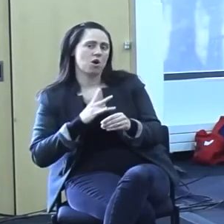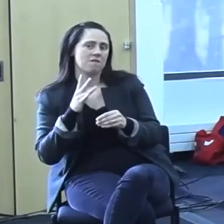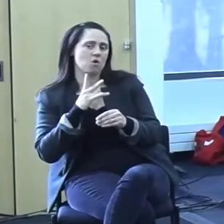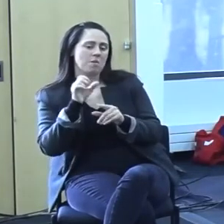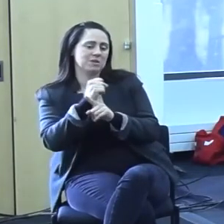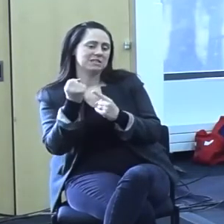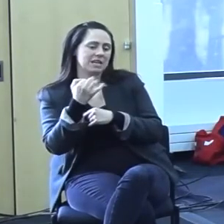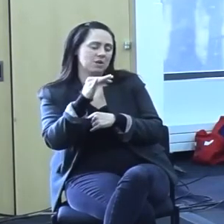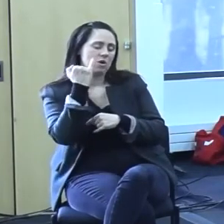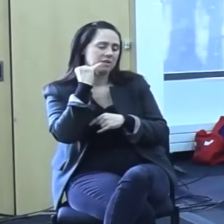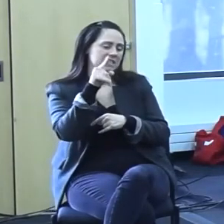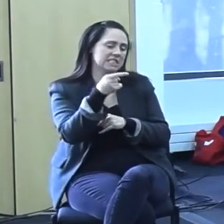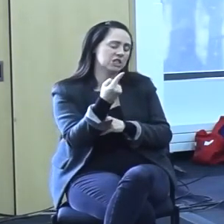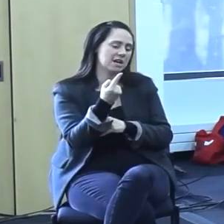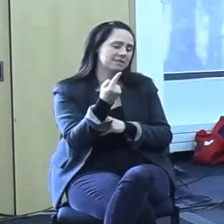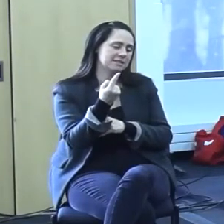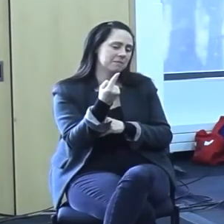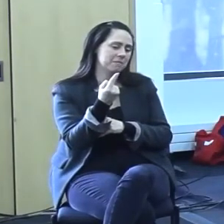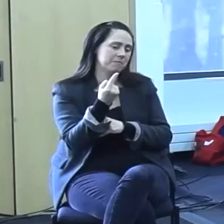setting or if it's just like